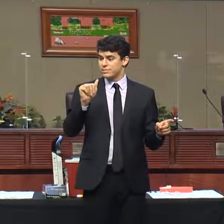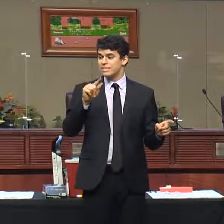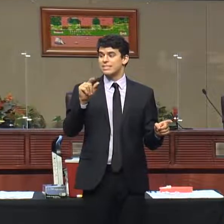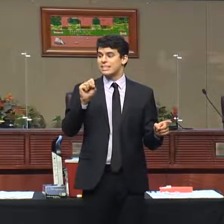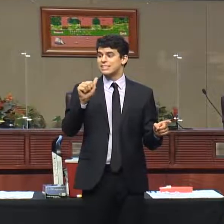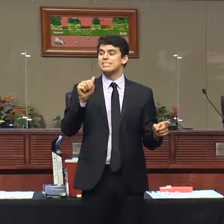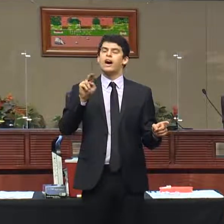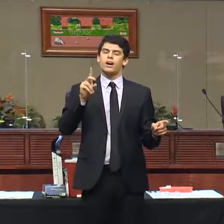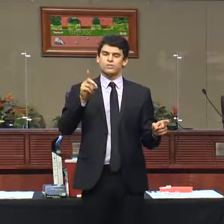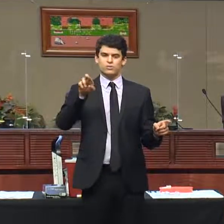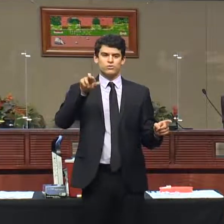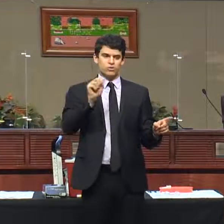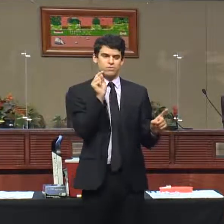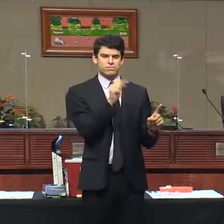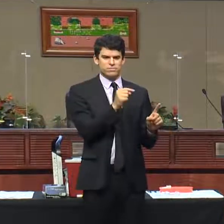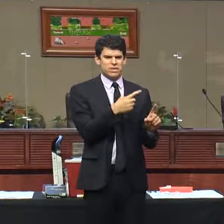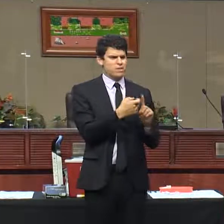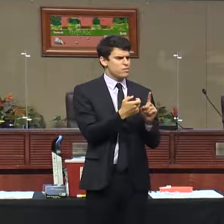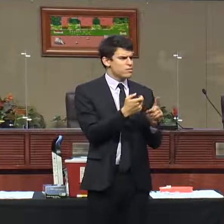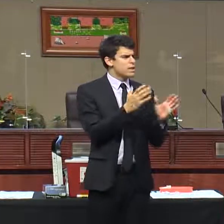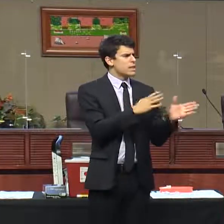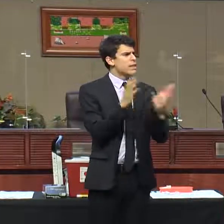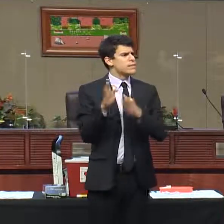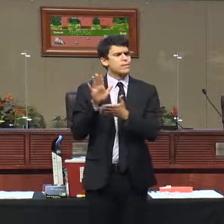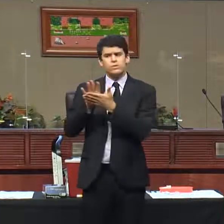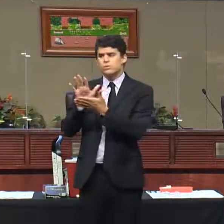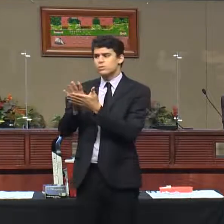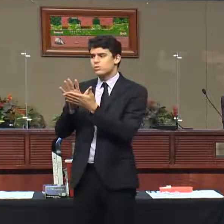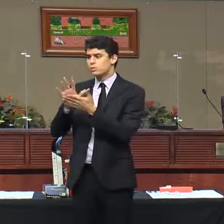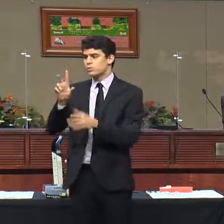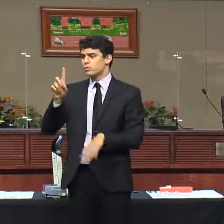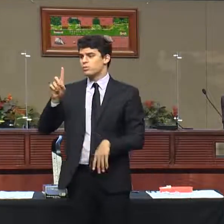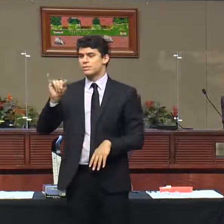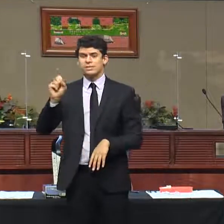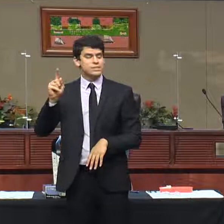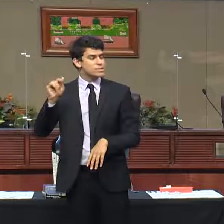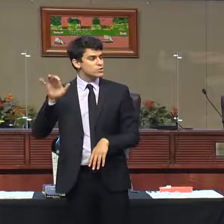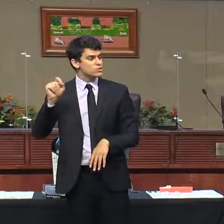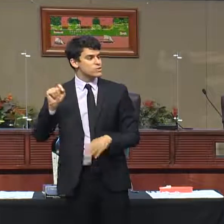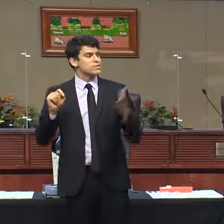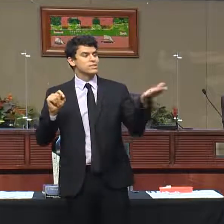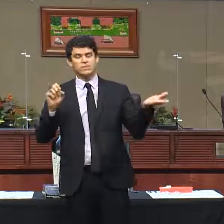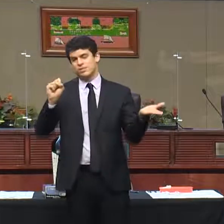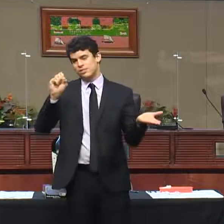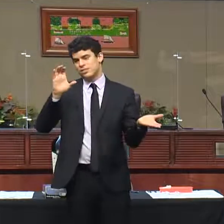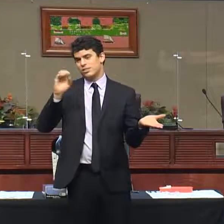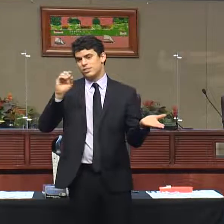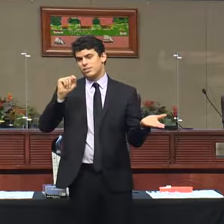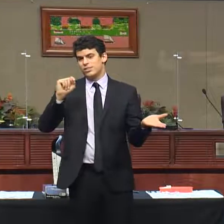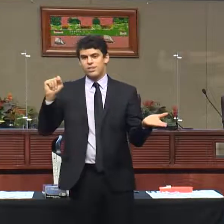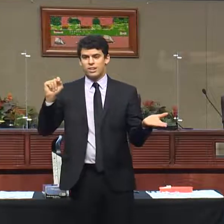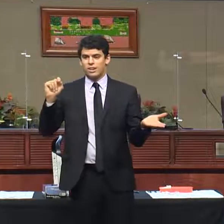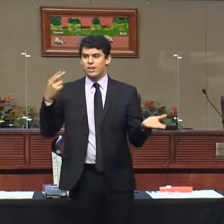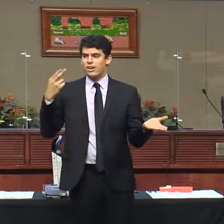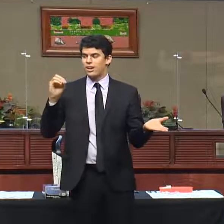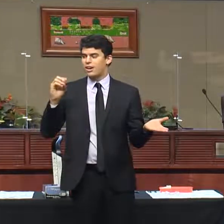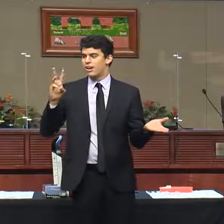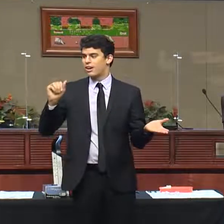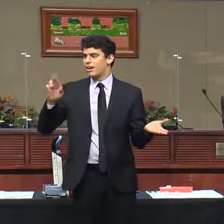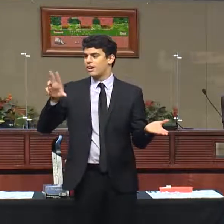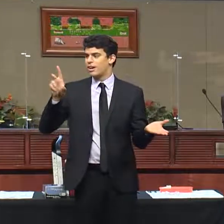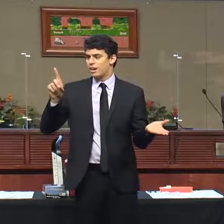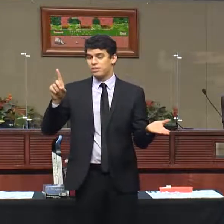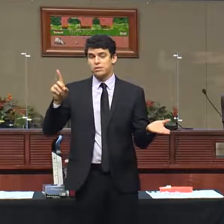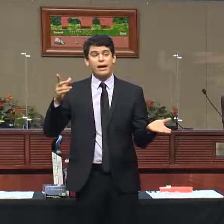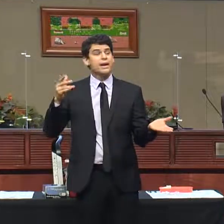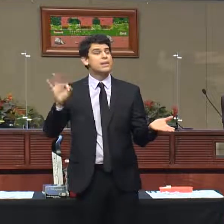looking for the school district representative. Oh, there he is. Scott Howard is here if there are any questions about the